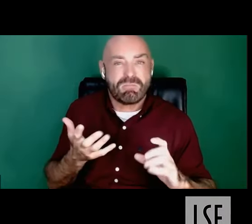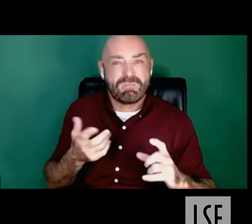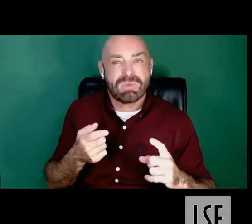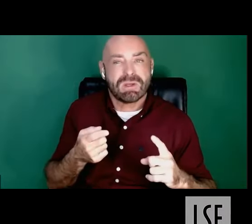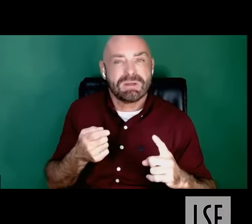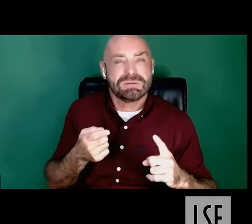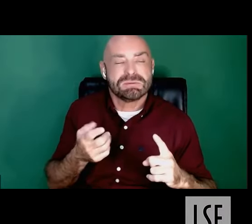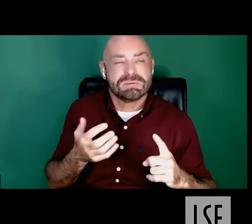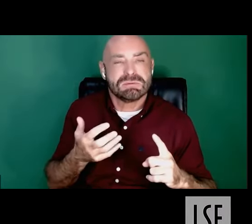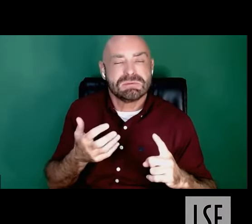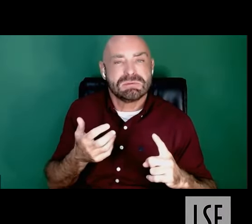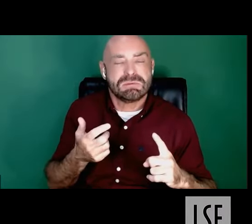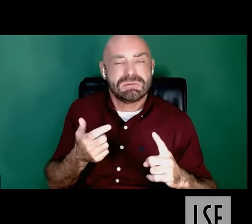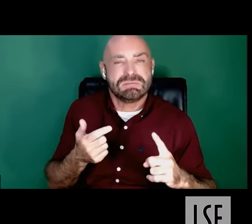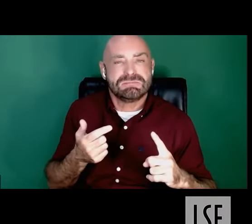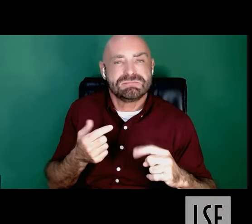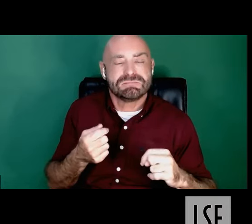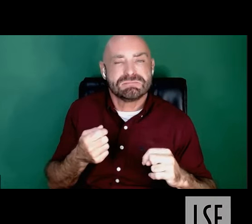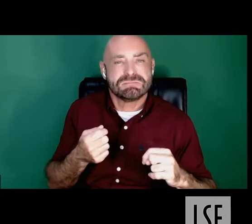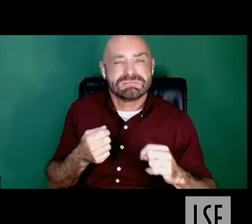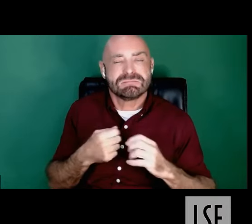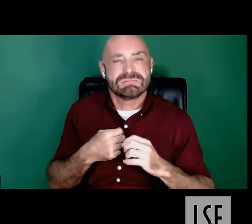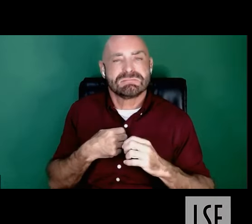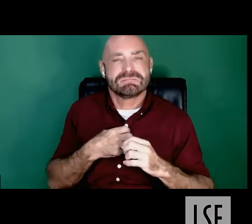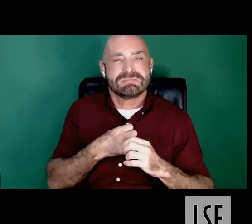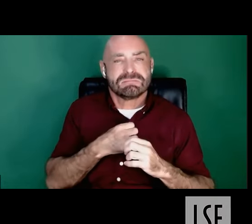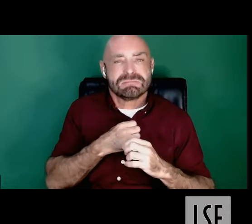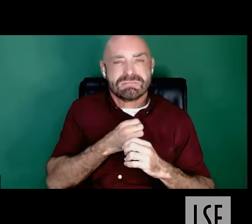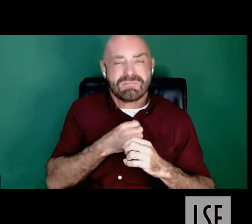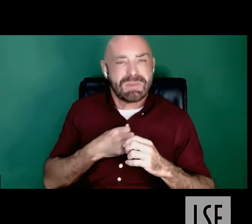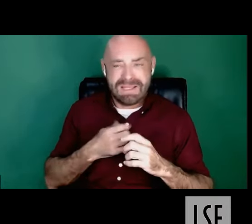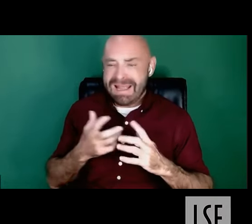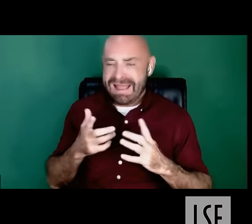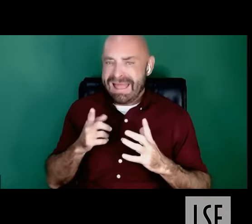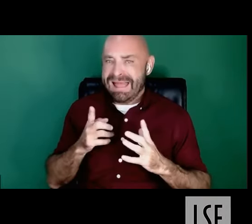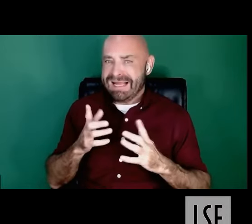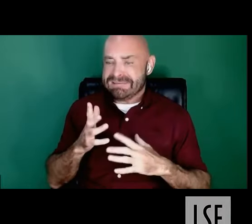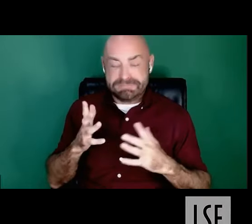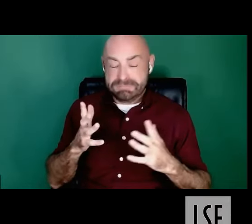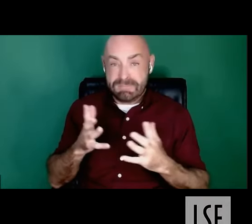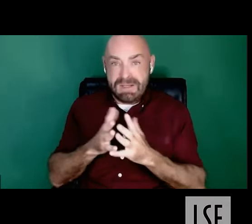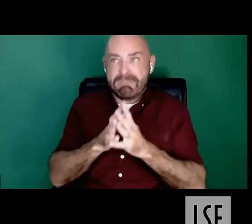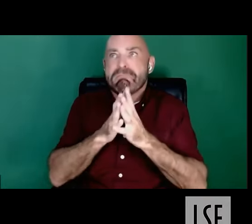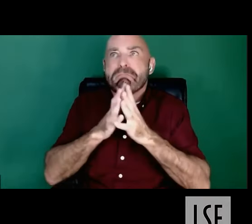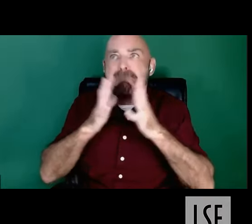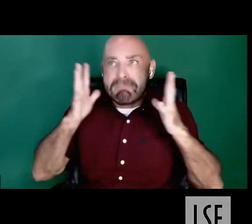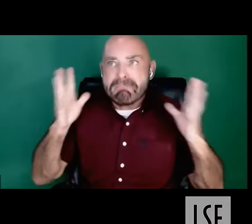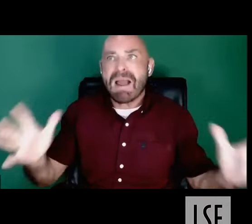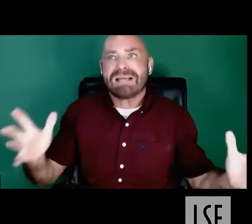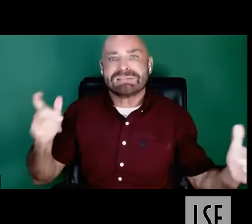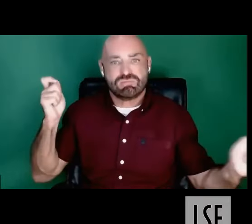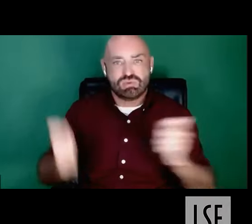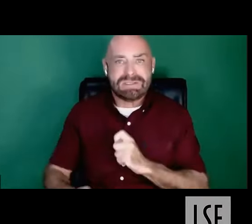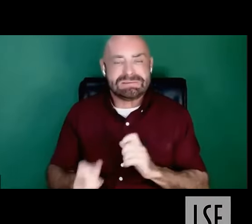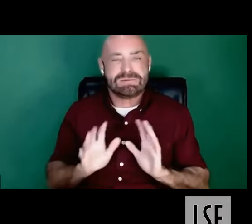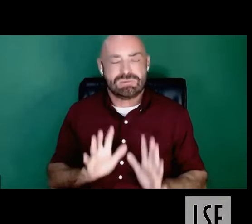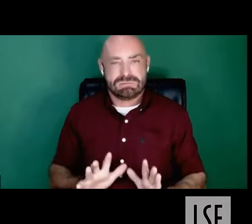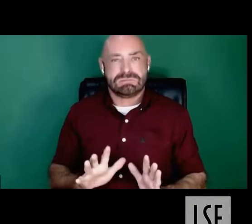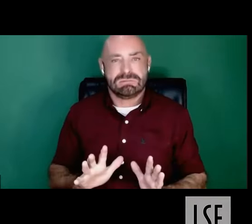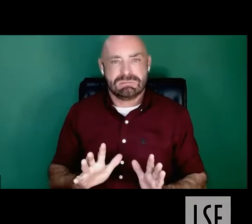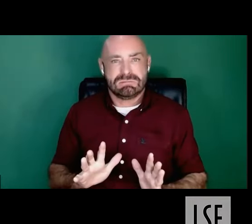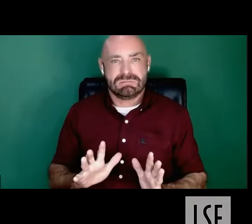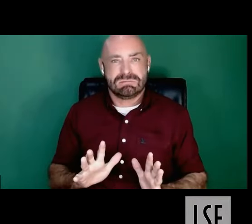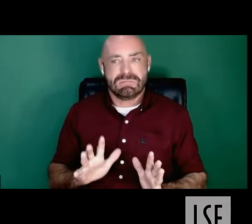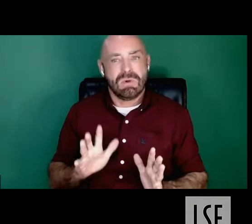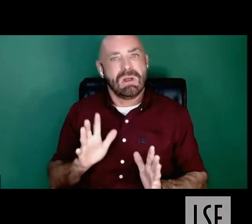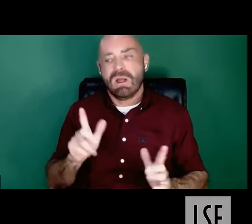earlier. You know, we're in this massive transition, and yes, it does require intervention, because otherwise the benefits and burdens of this